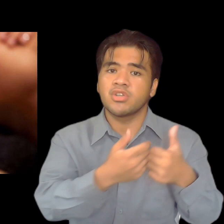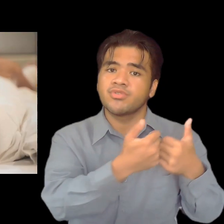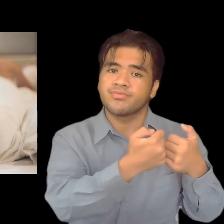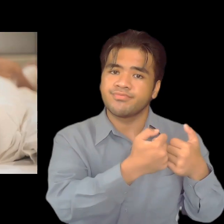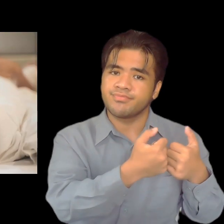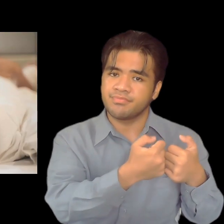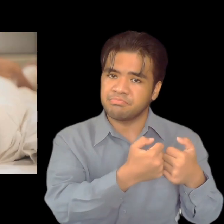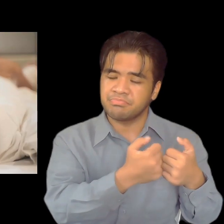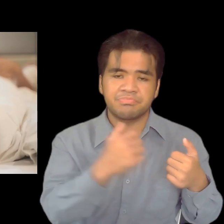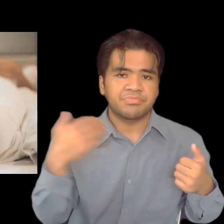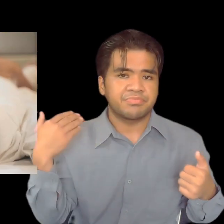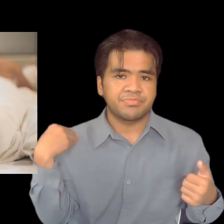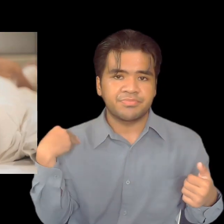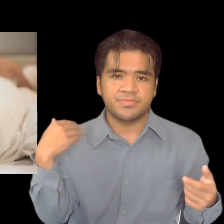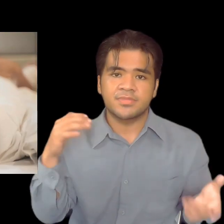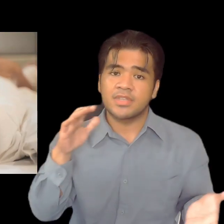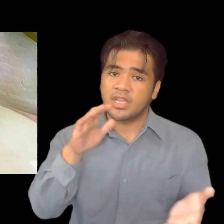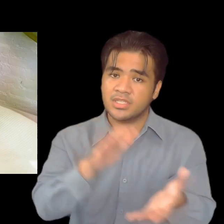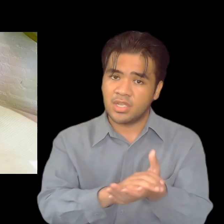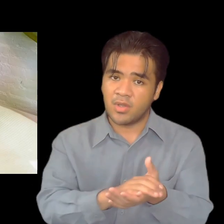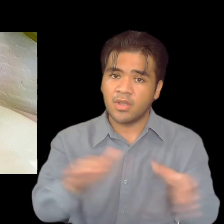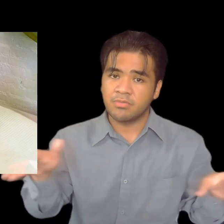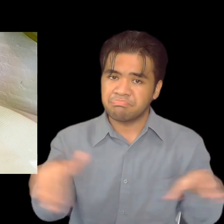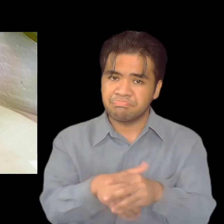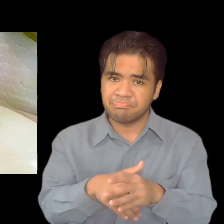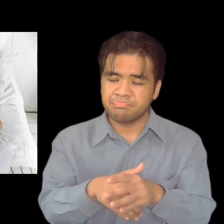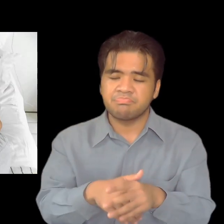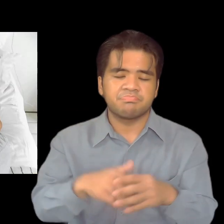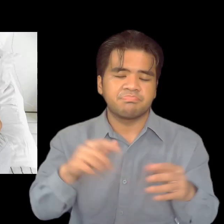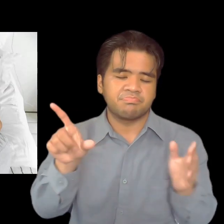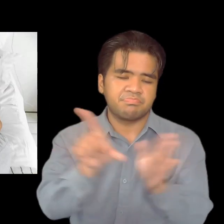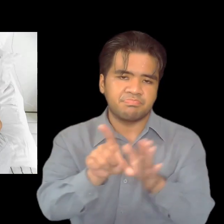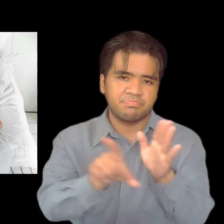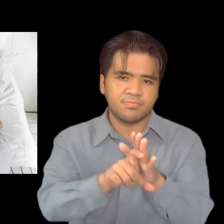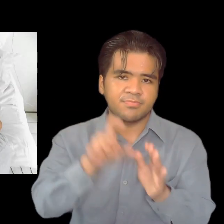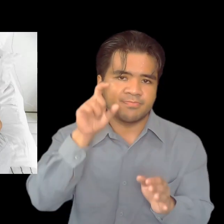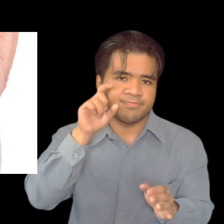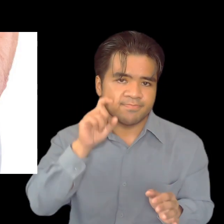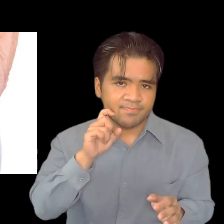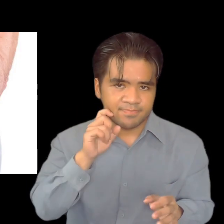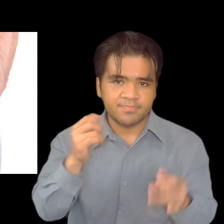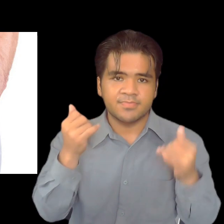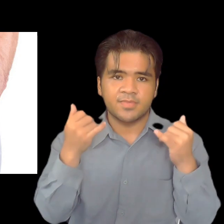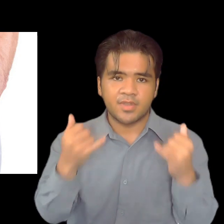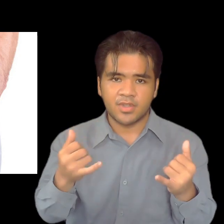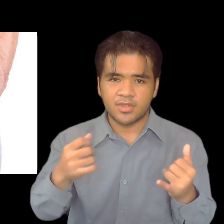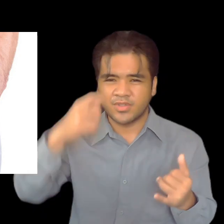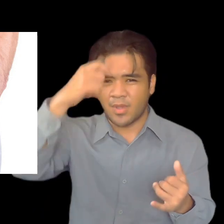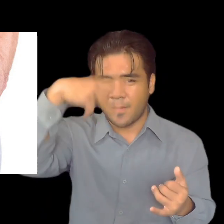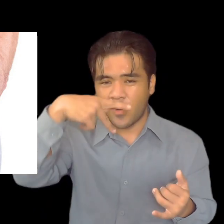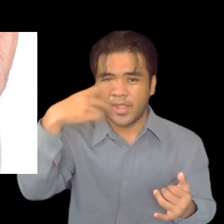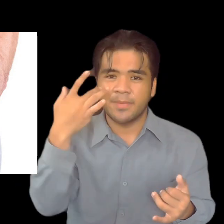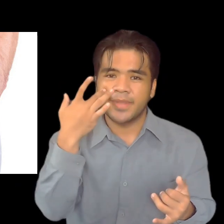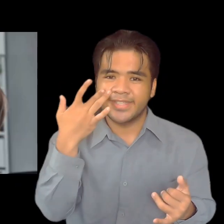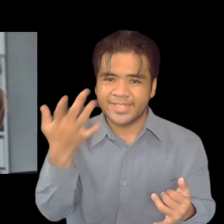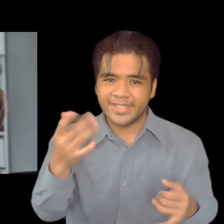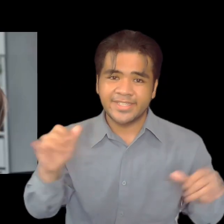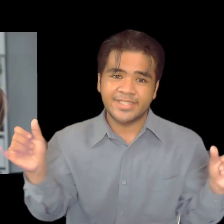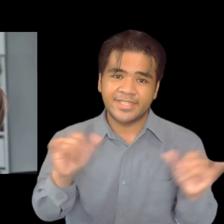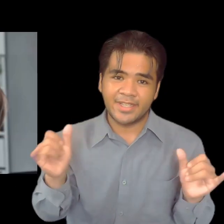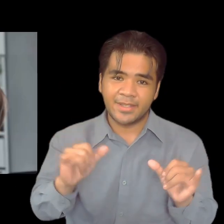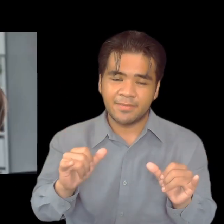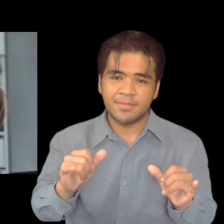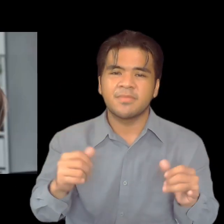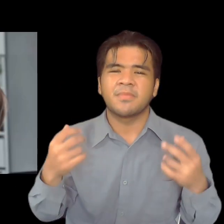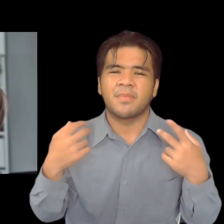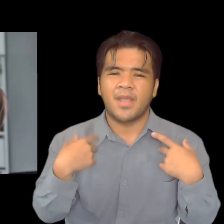couples. Second, any sexual act between both males or females. Third is sodomy or anal sex,